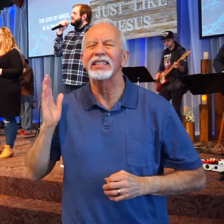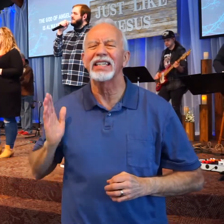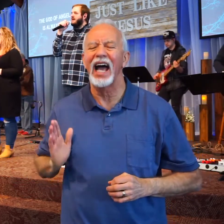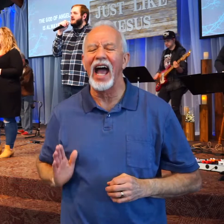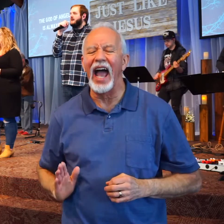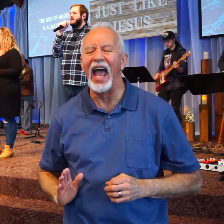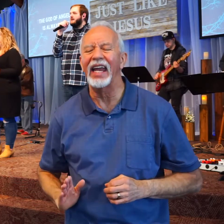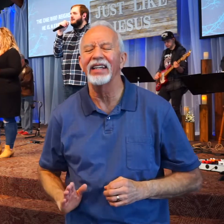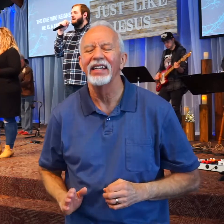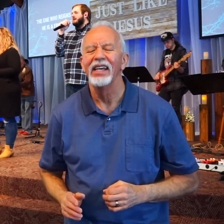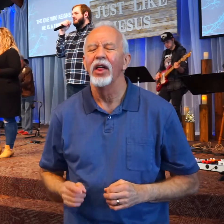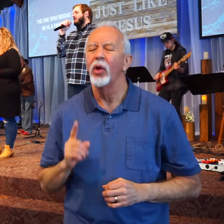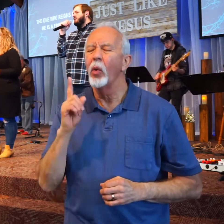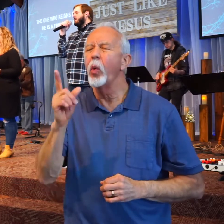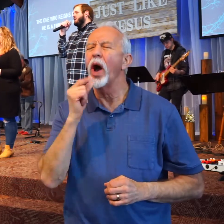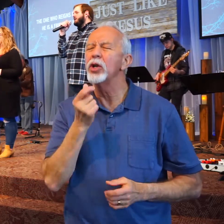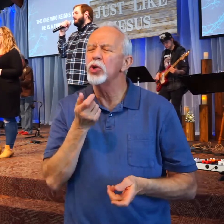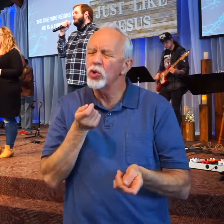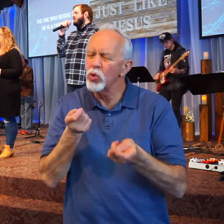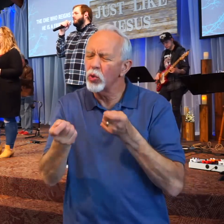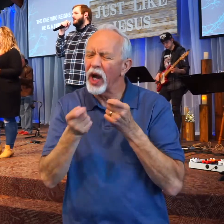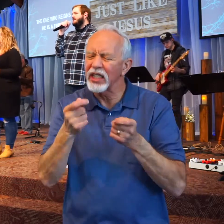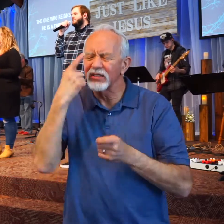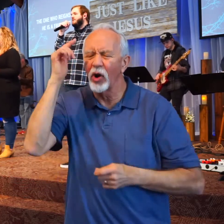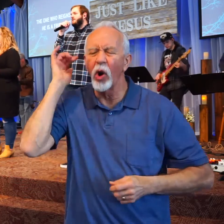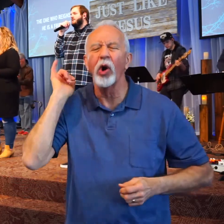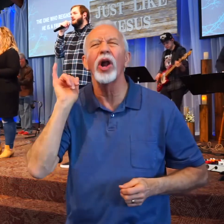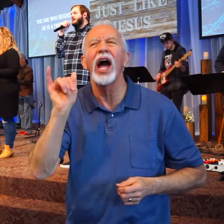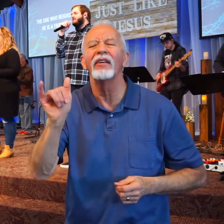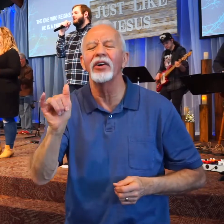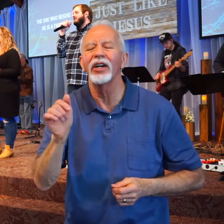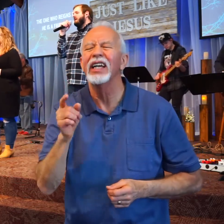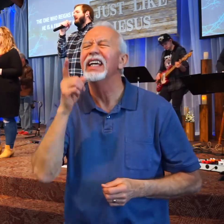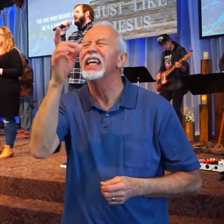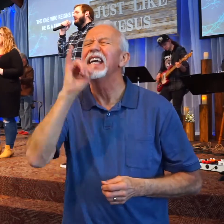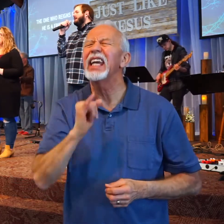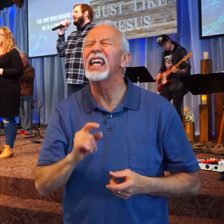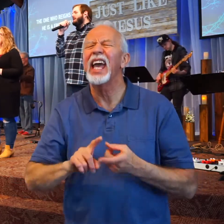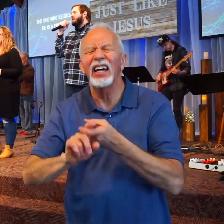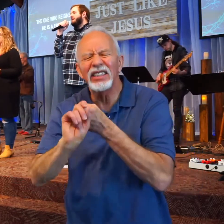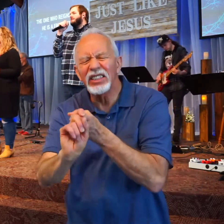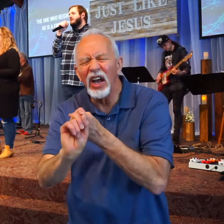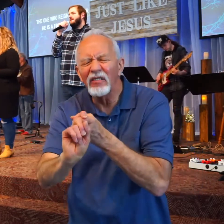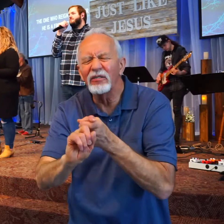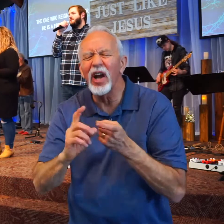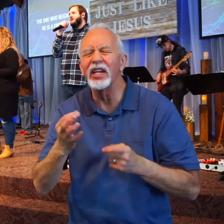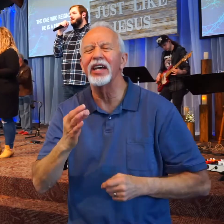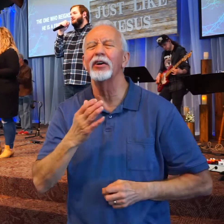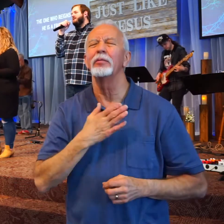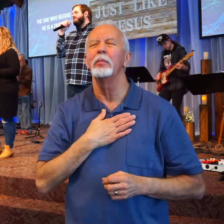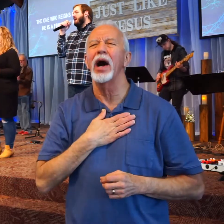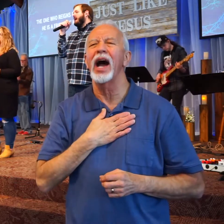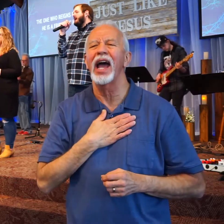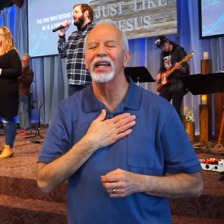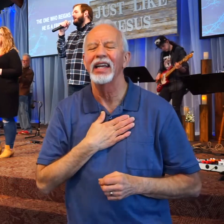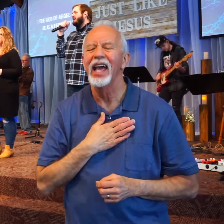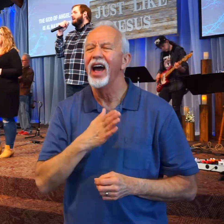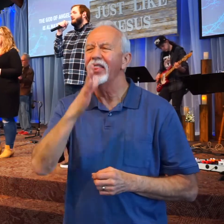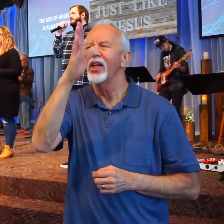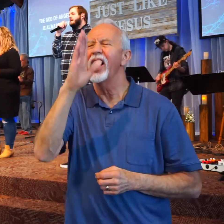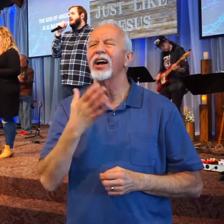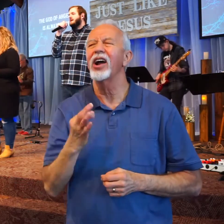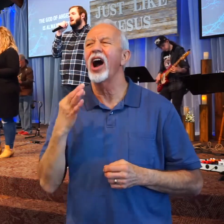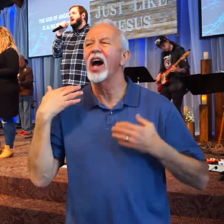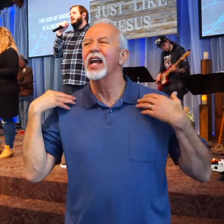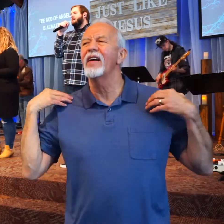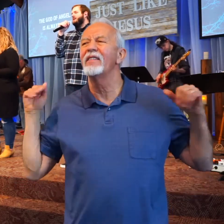my side. The one who reigns forever, he is a friend of mine.